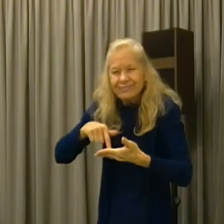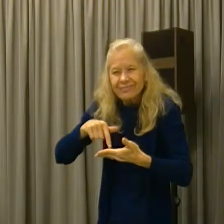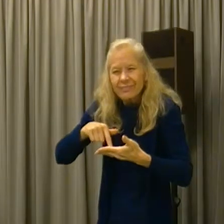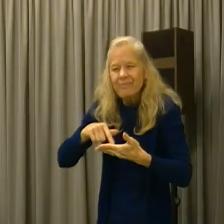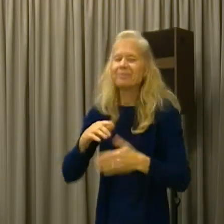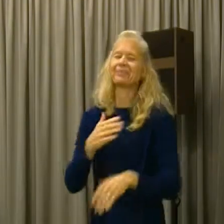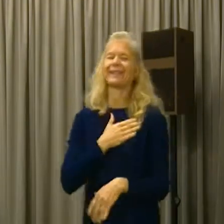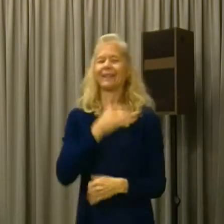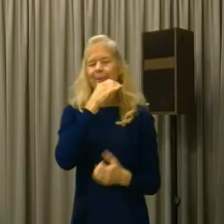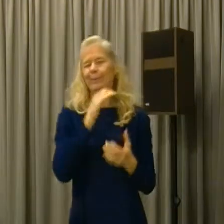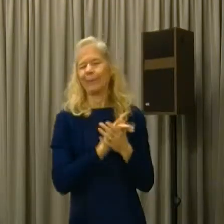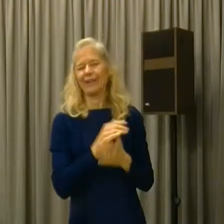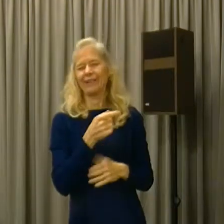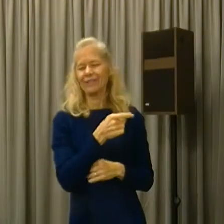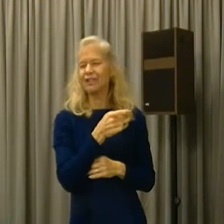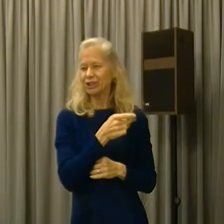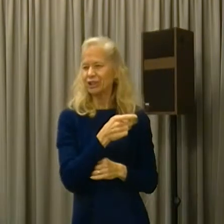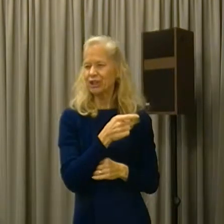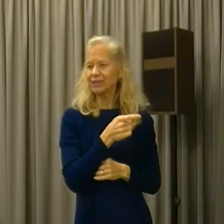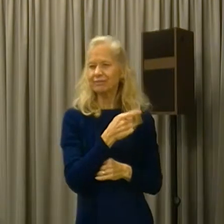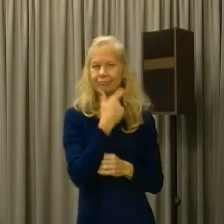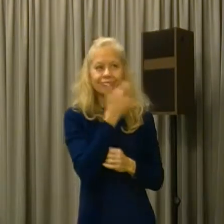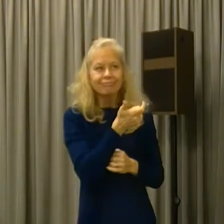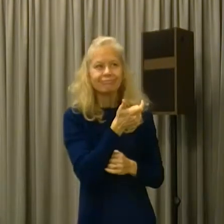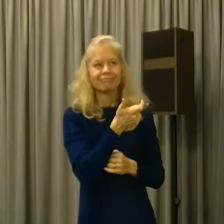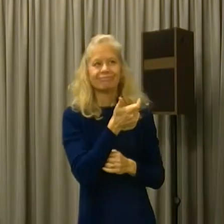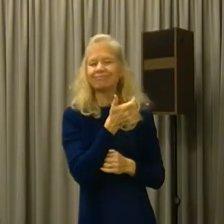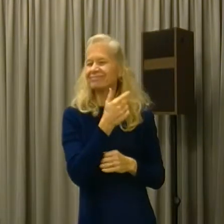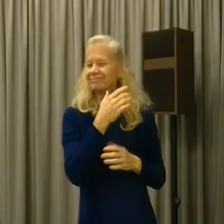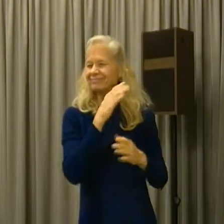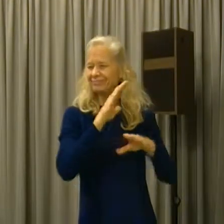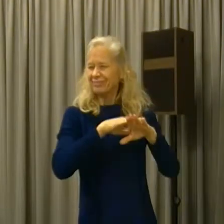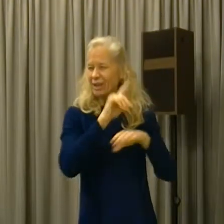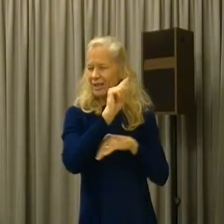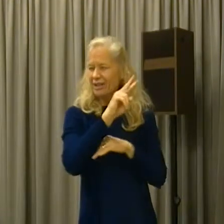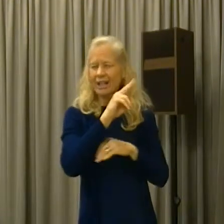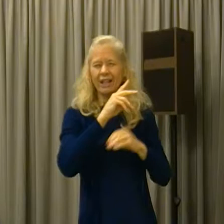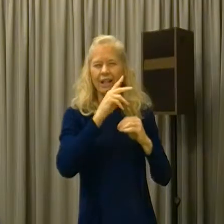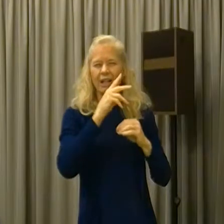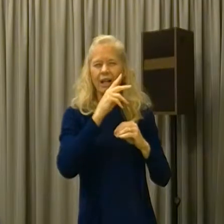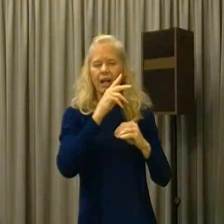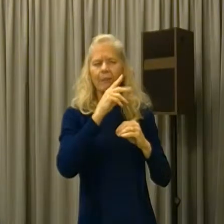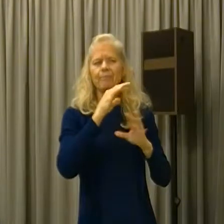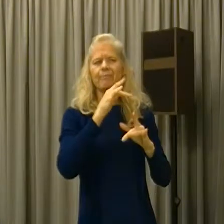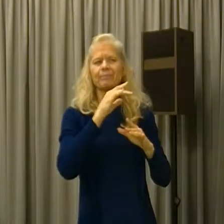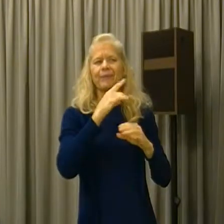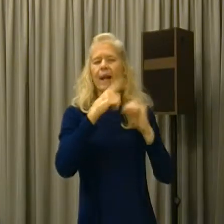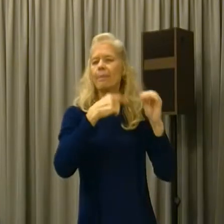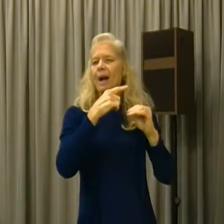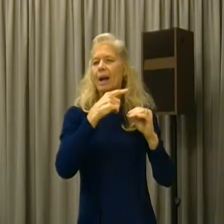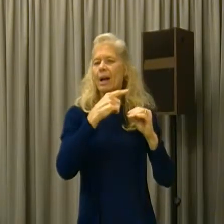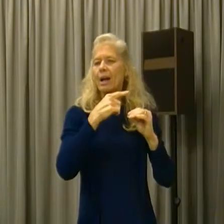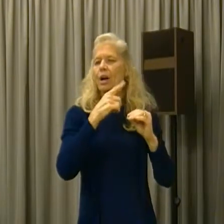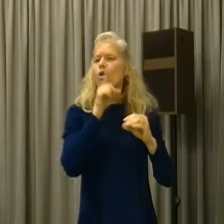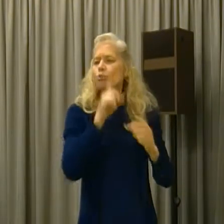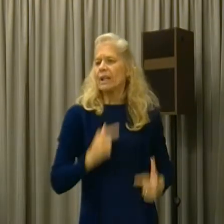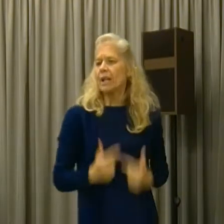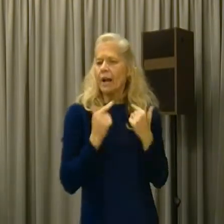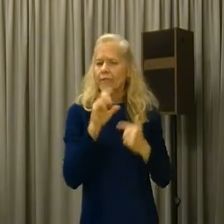I know that she's interested in them because she does the court interpreting, so that's an interest for her.